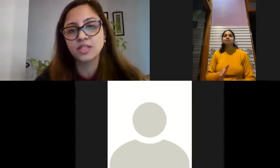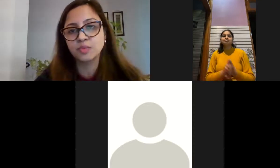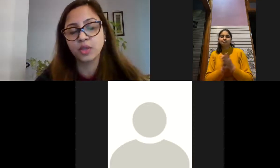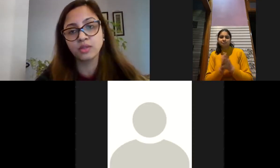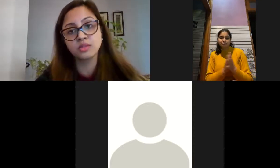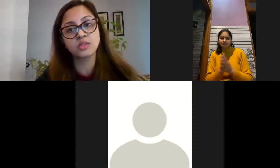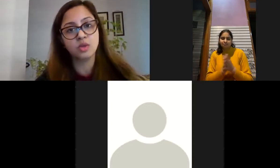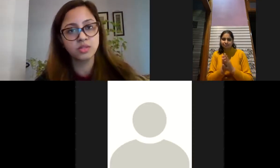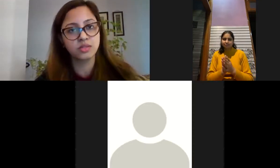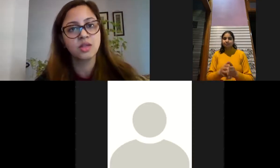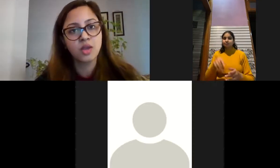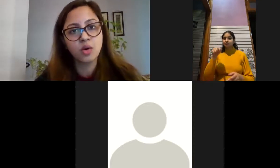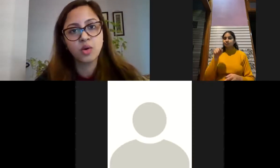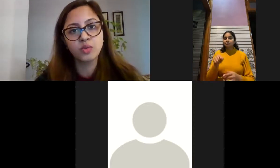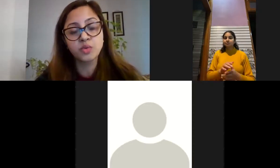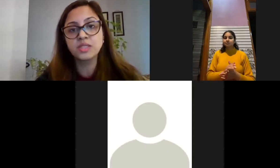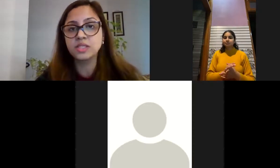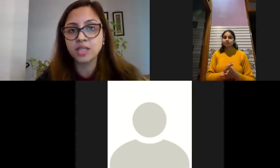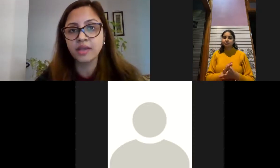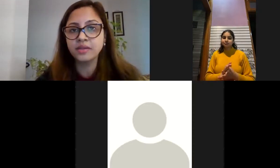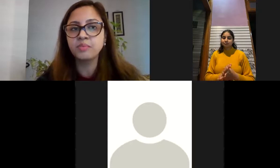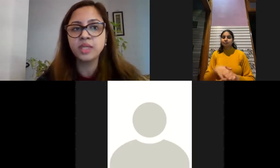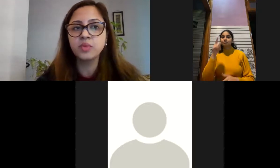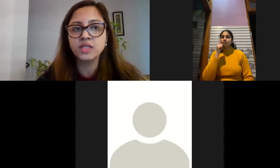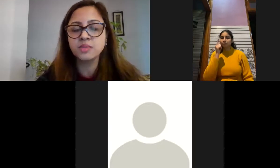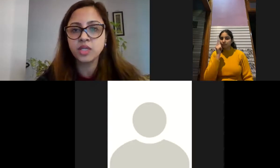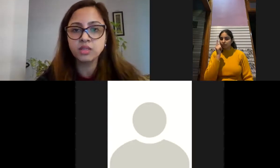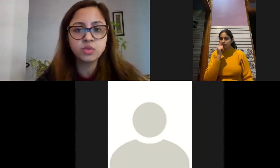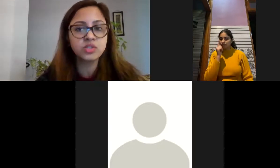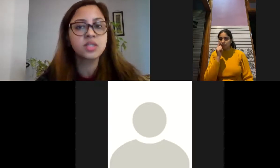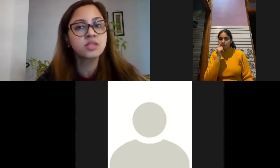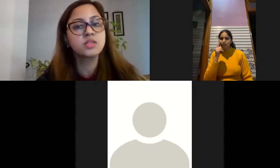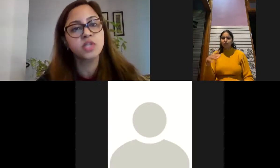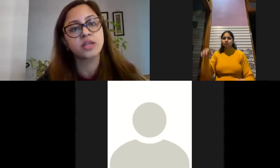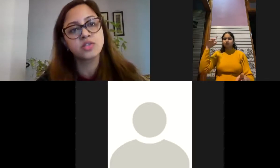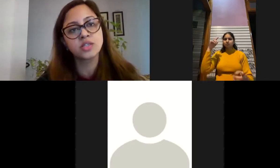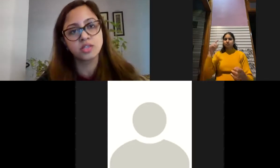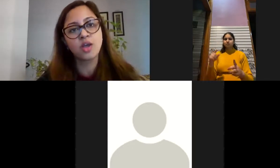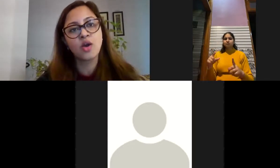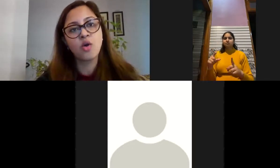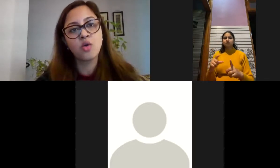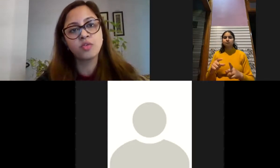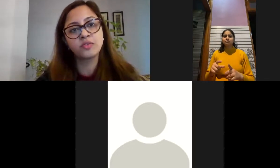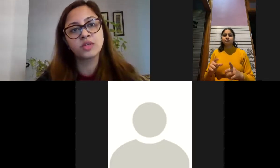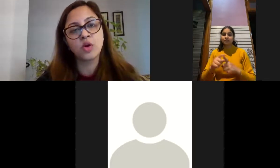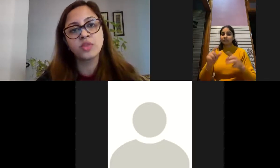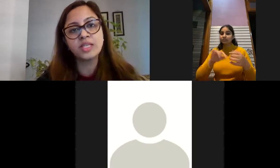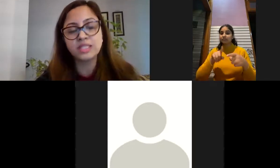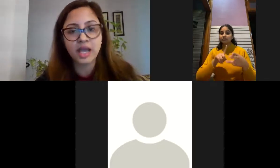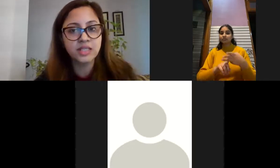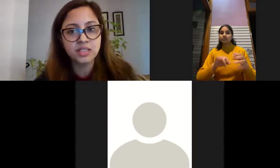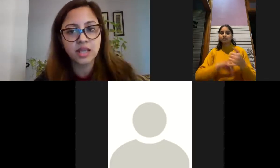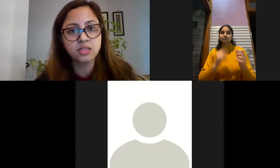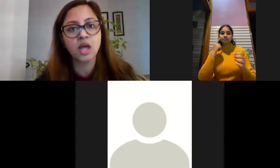after this poignant discourse on woman's desire and being, we are subjected to Jane's conjectures of on